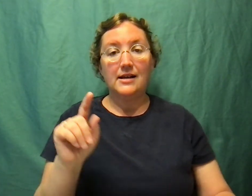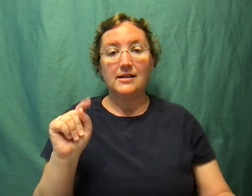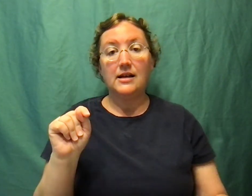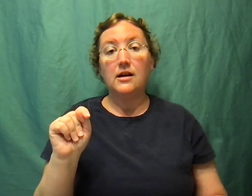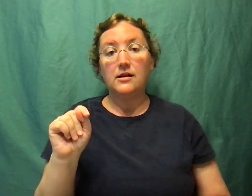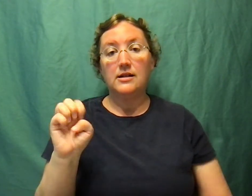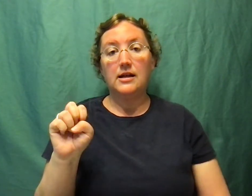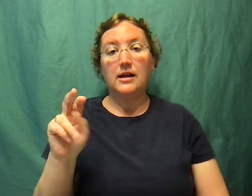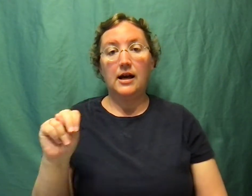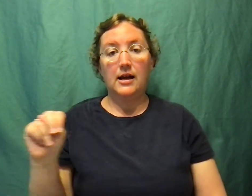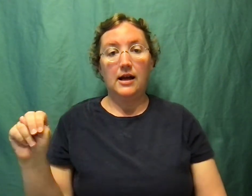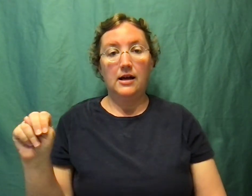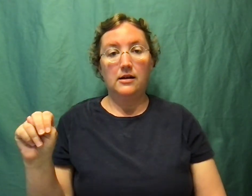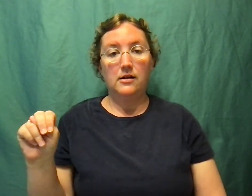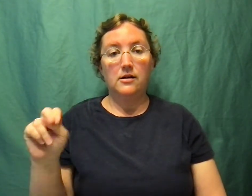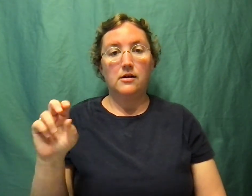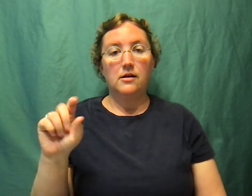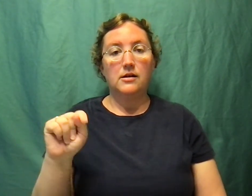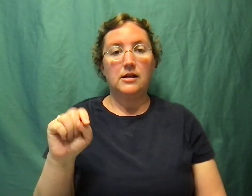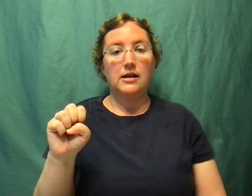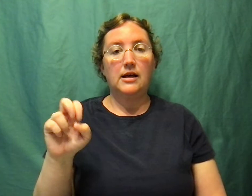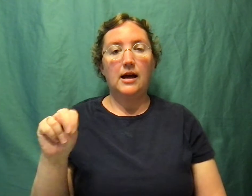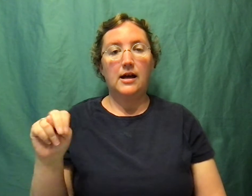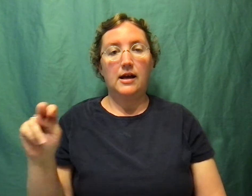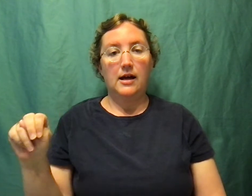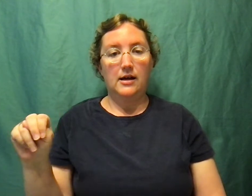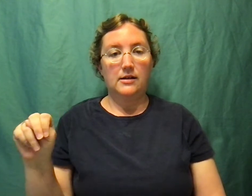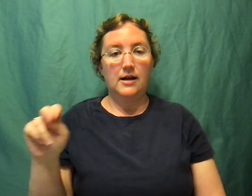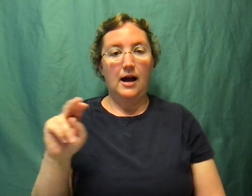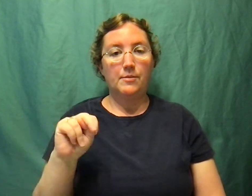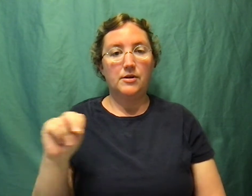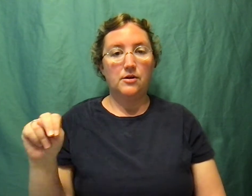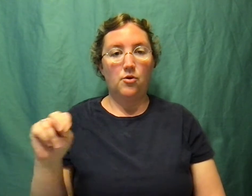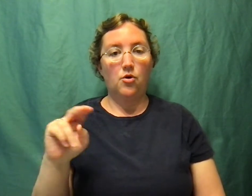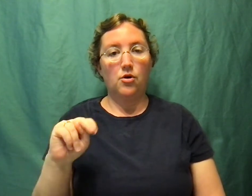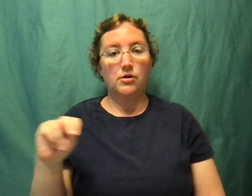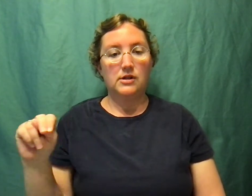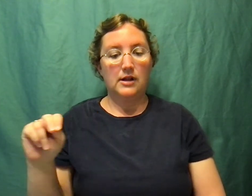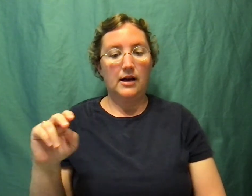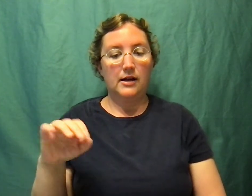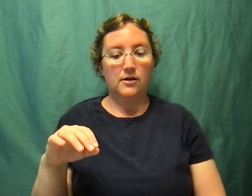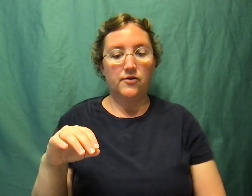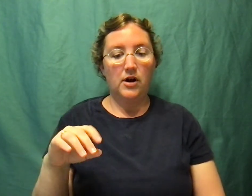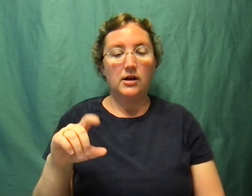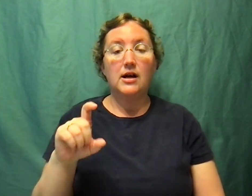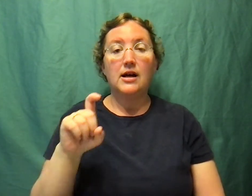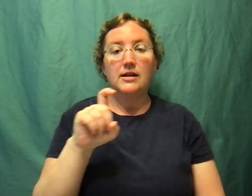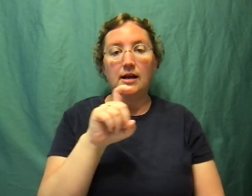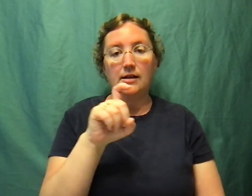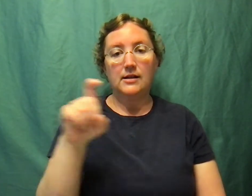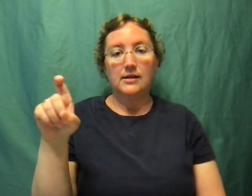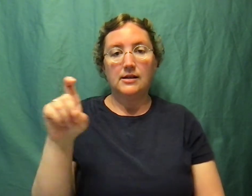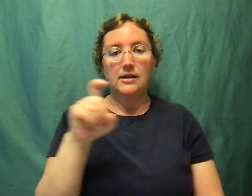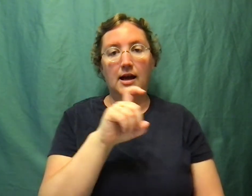Tennessee, T-E-N-N. T-E-N-N. Tapped or sliding is fine. Texas is an